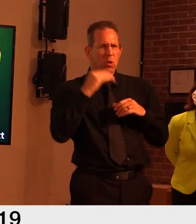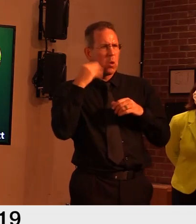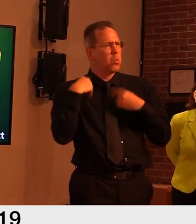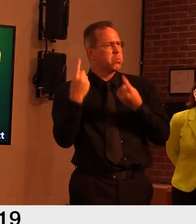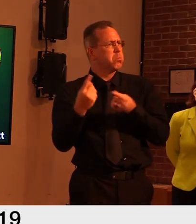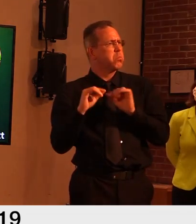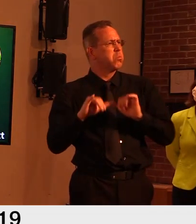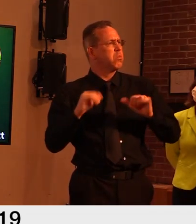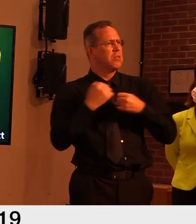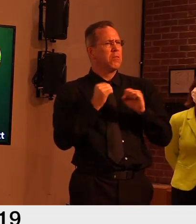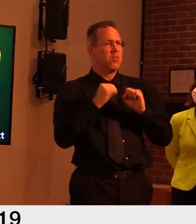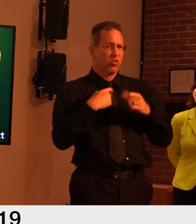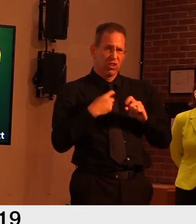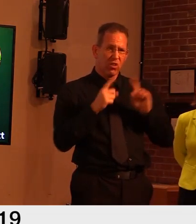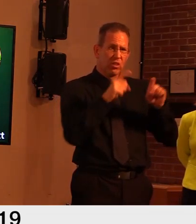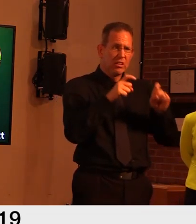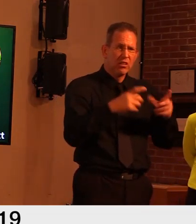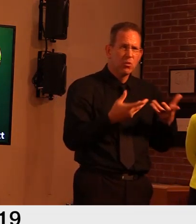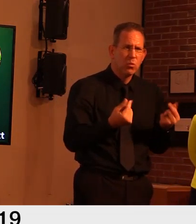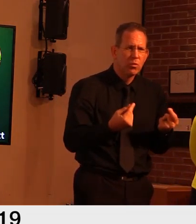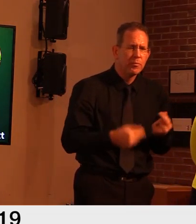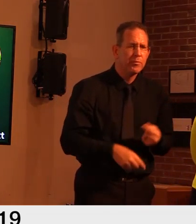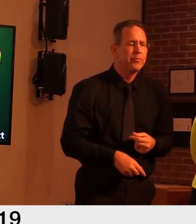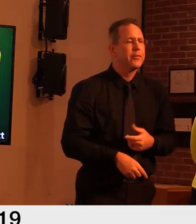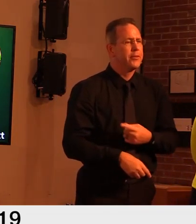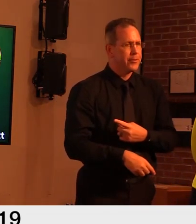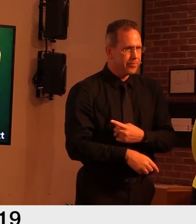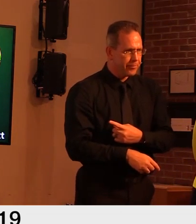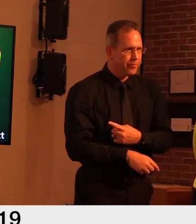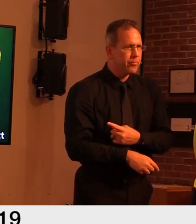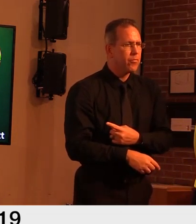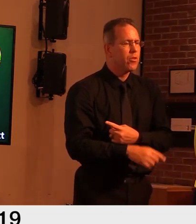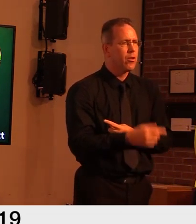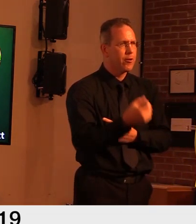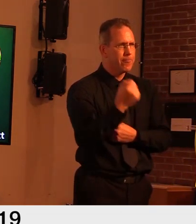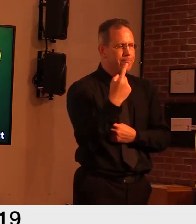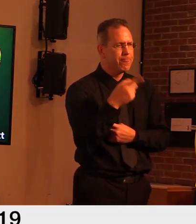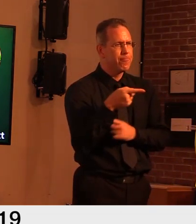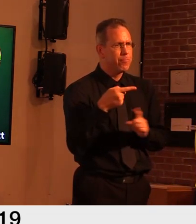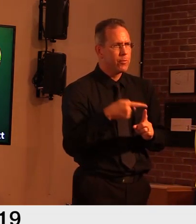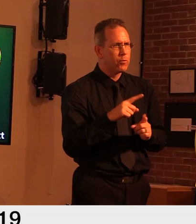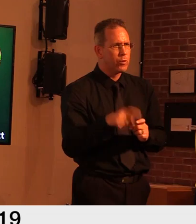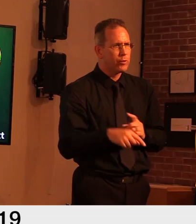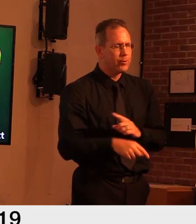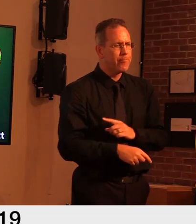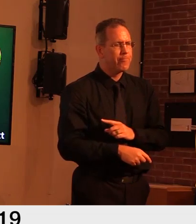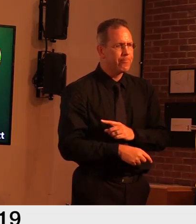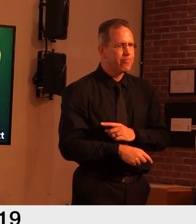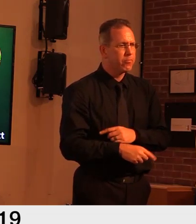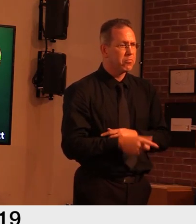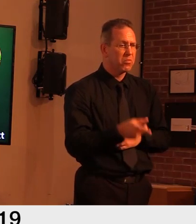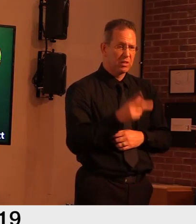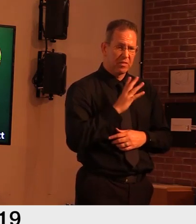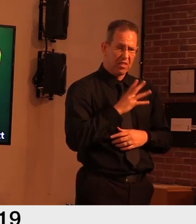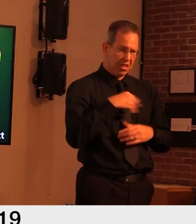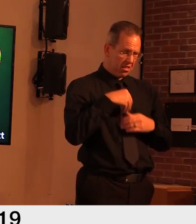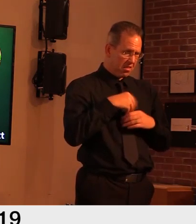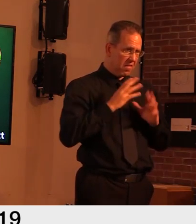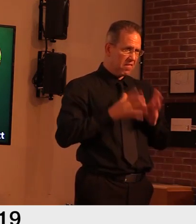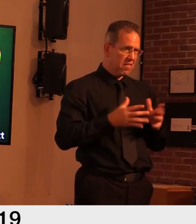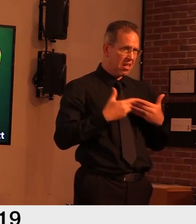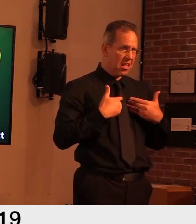never participated in a mass gathering and who are wearing masks everywhere they go. Ah, okay. Contact with